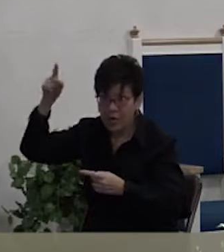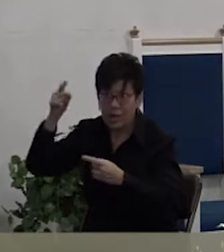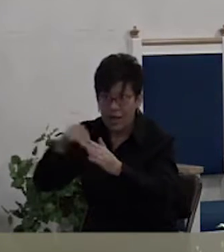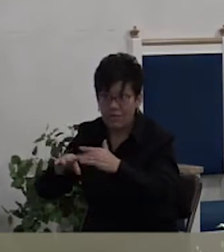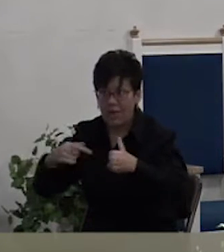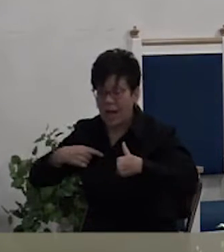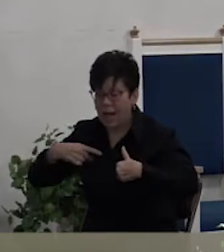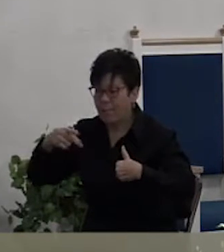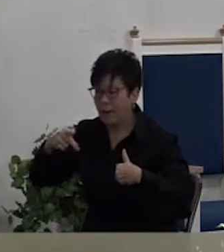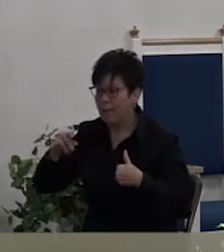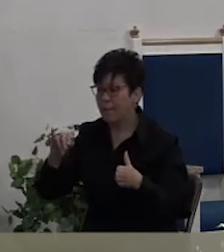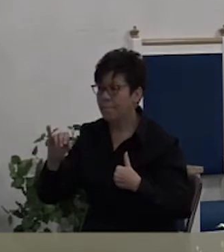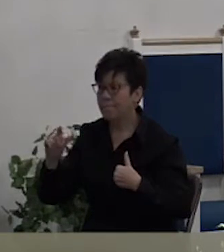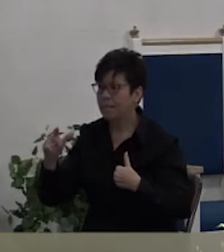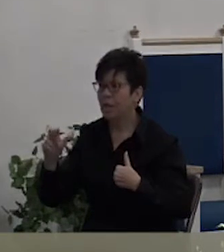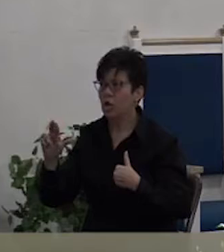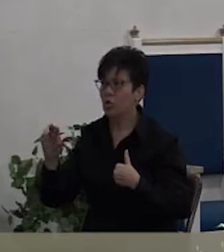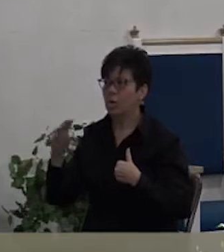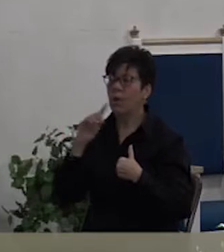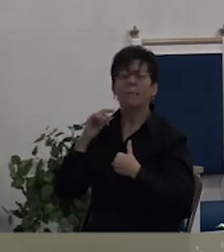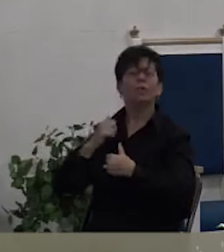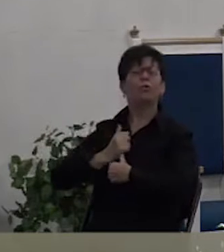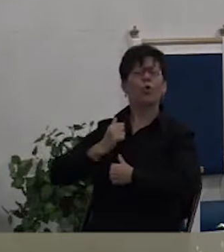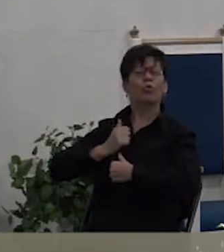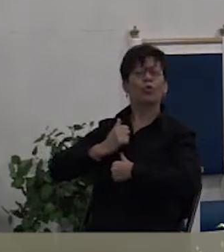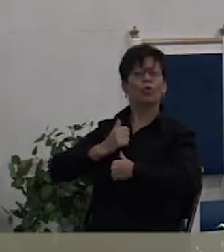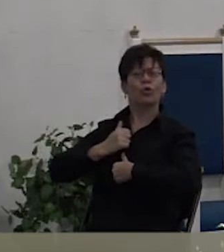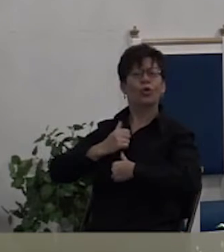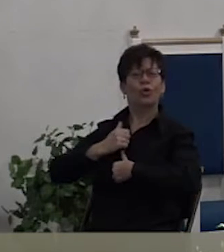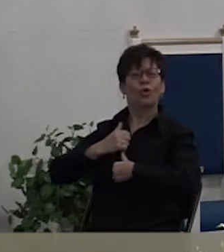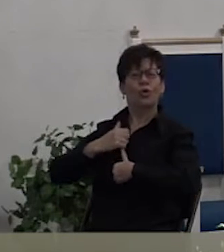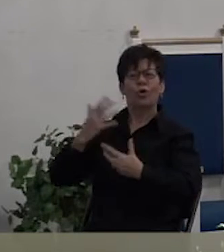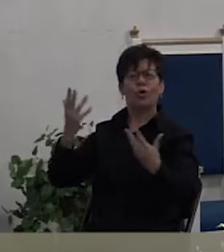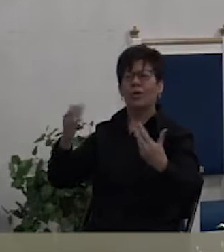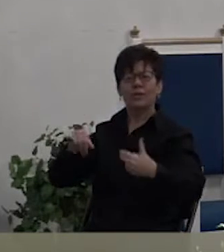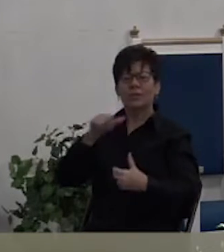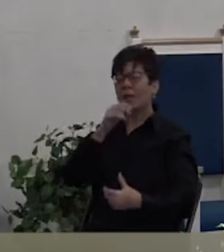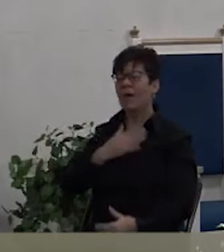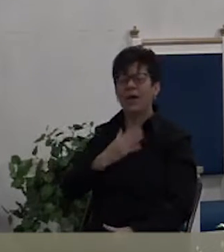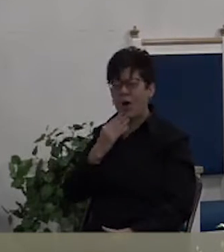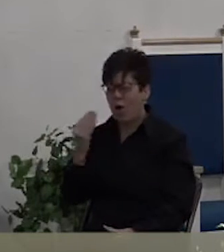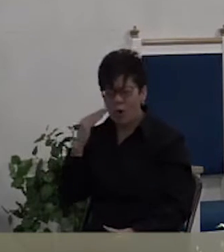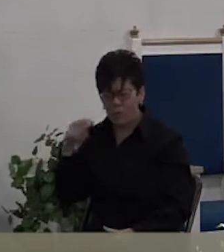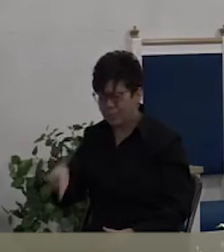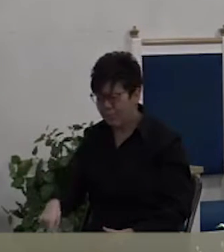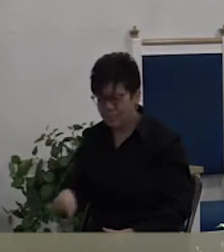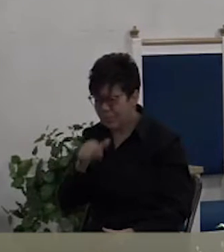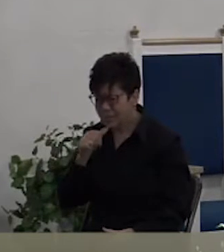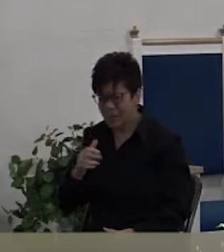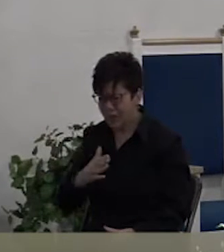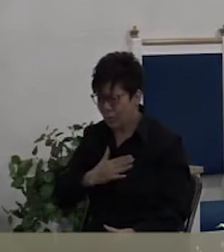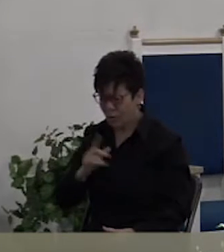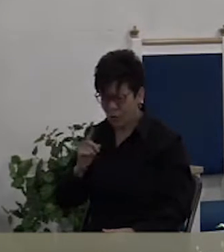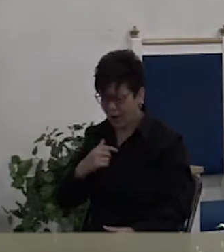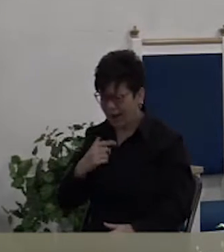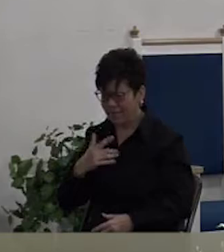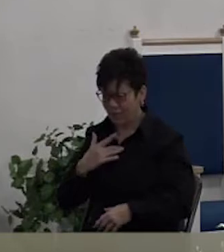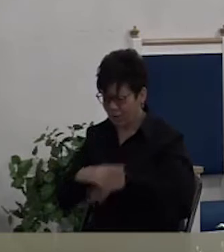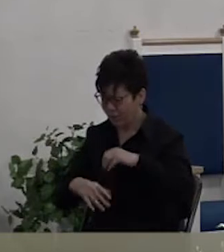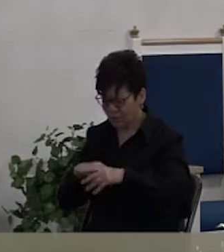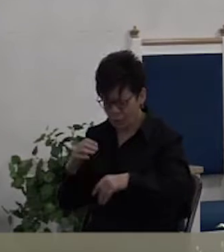a pilgrim here. I'm just a sojourner through this world. This is not my home. This is not what I feel comfortable